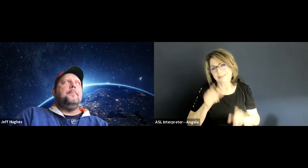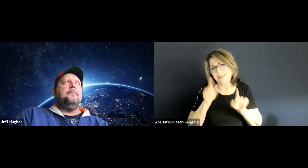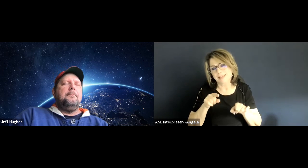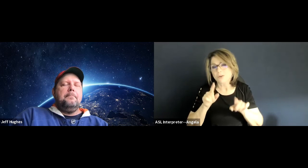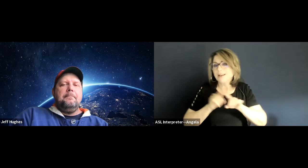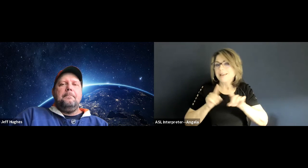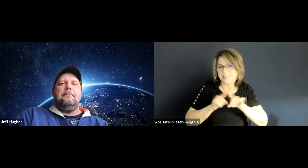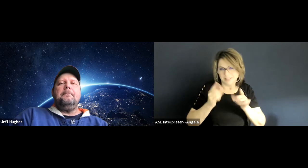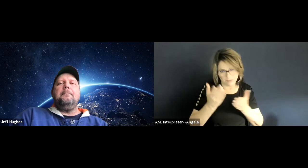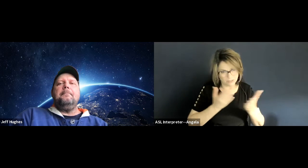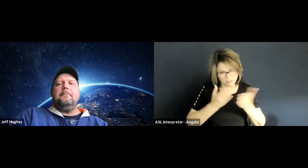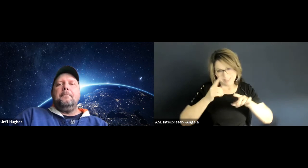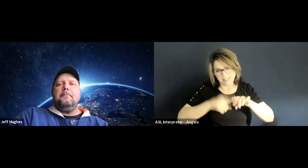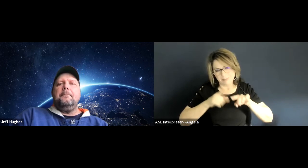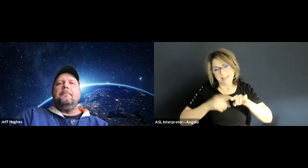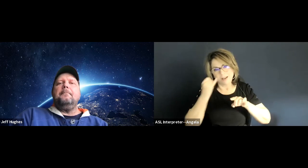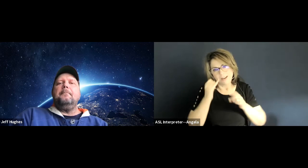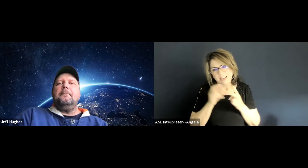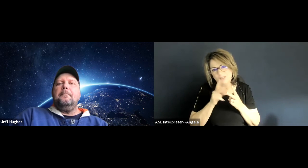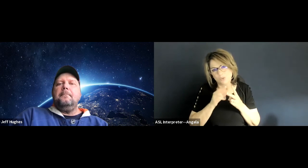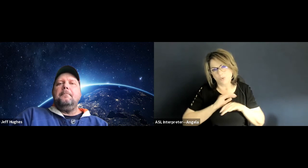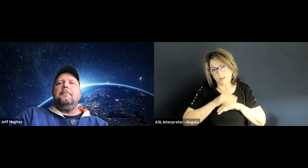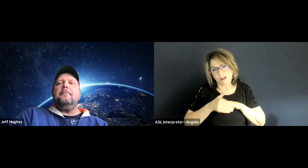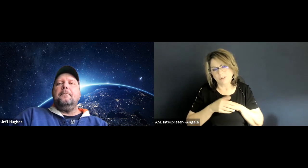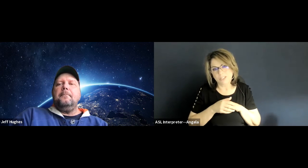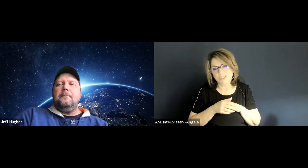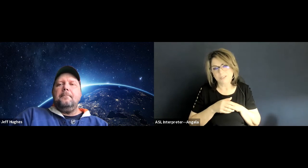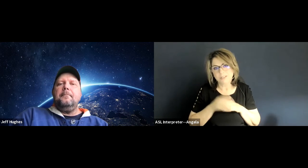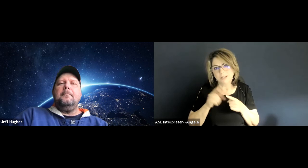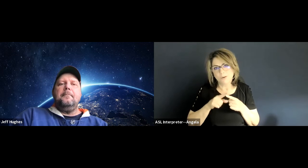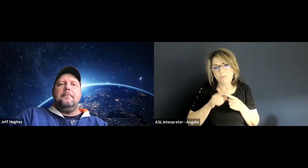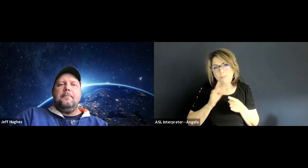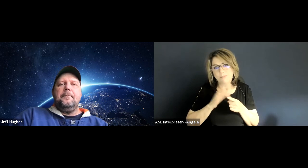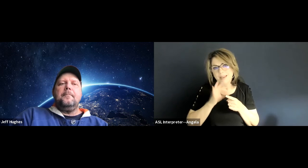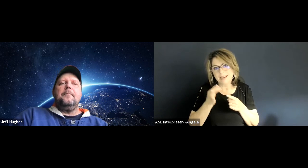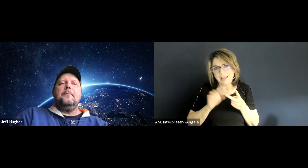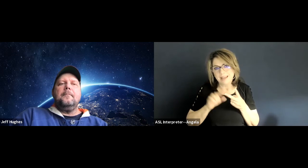different services depending on if you have dual coverage, meaning Medicaid and Medicare.